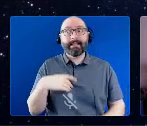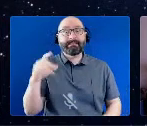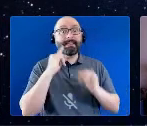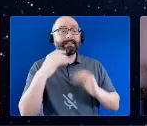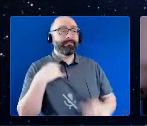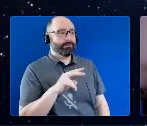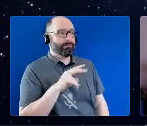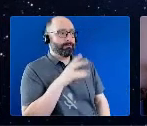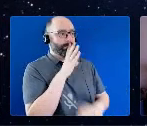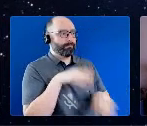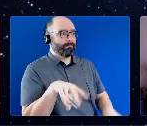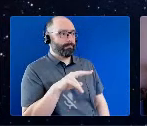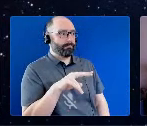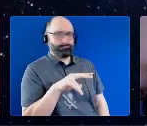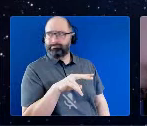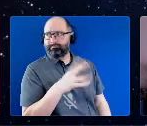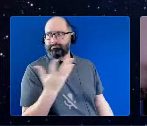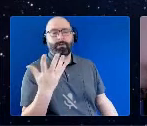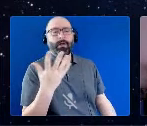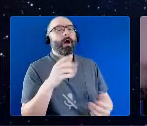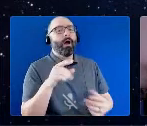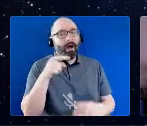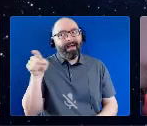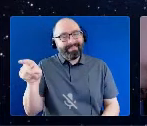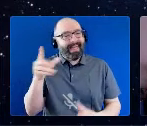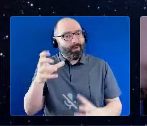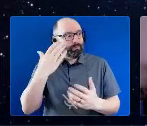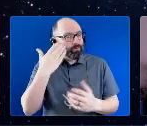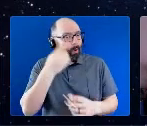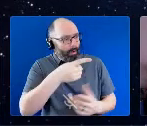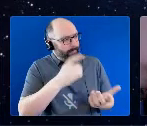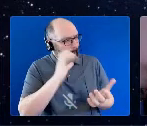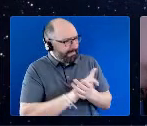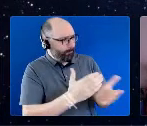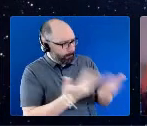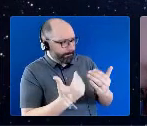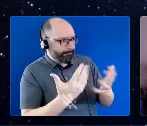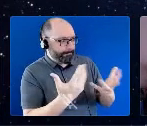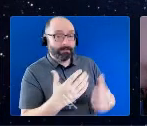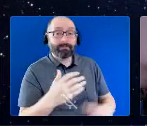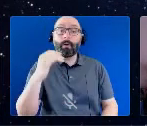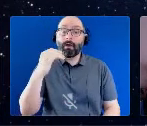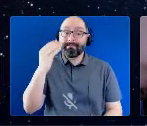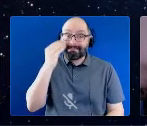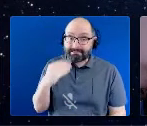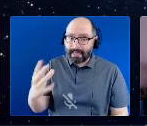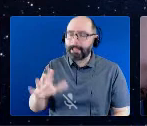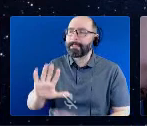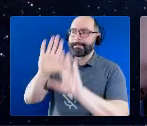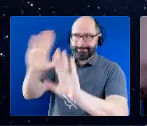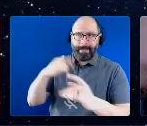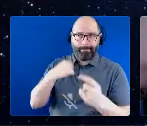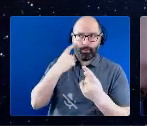believe that you know what you're doing and that you're going to get there. That's a good look. So just tell the interviewer what you're going to do and then go do it. Here's some